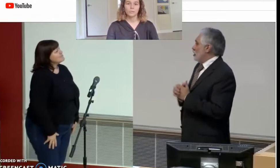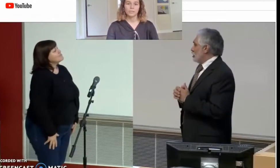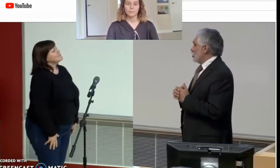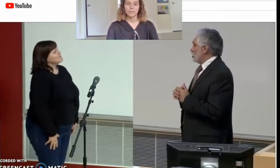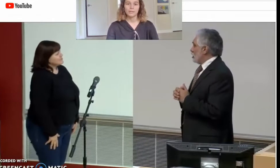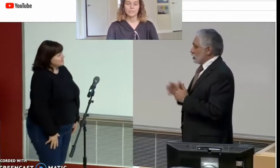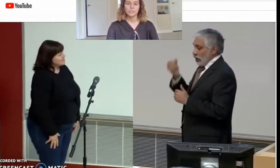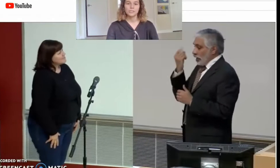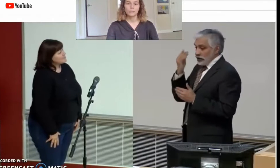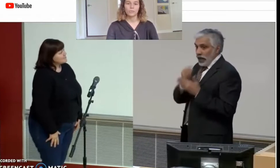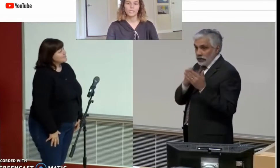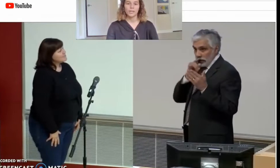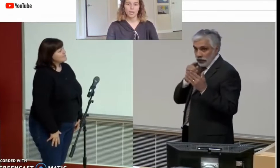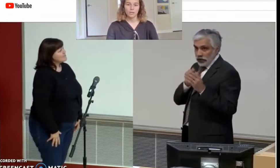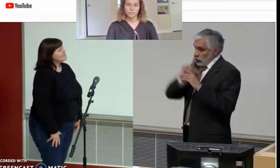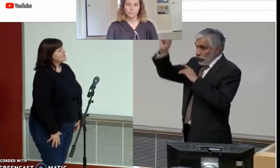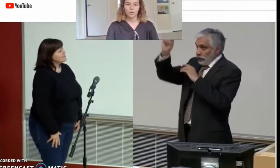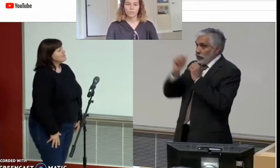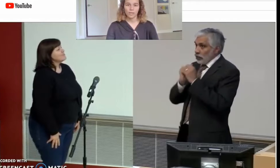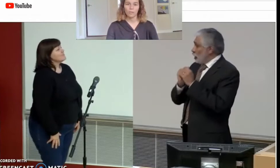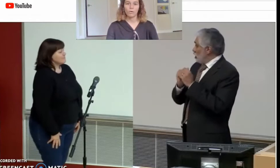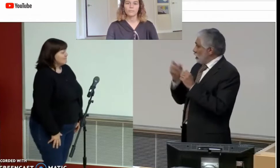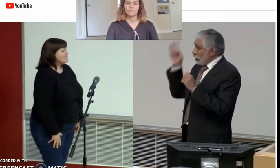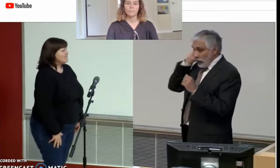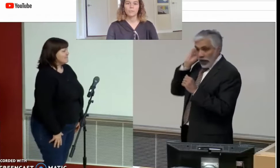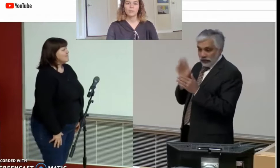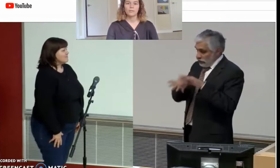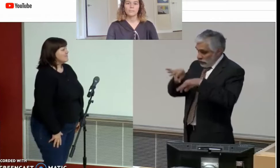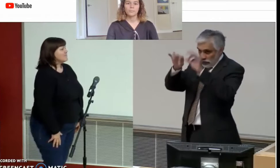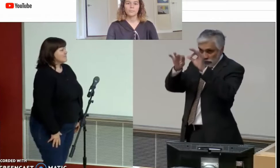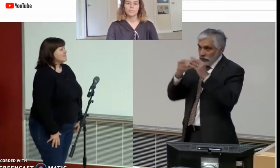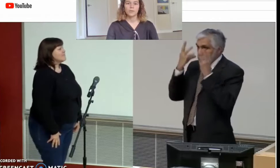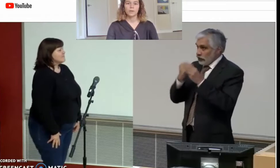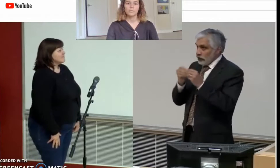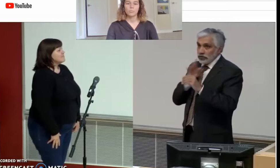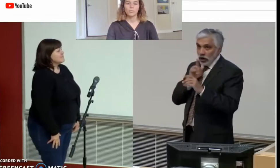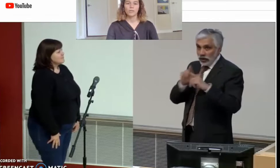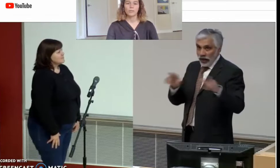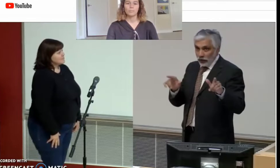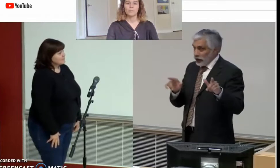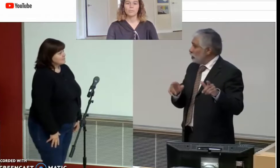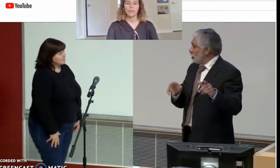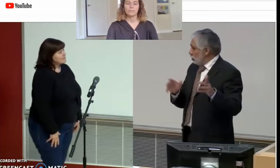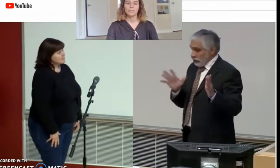cochlear implants. I'm just supporting a strong L1. I'm supporting